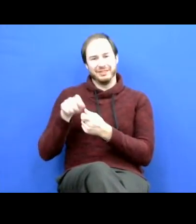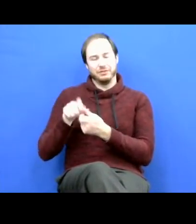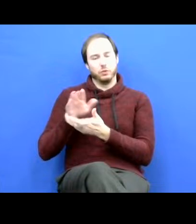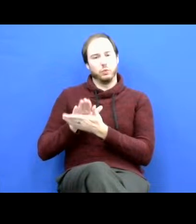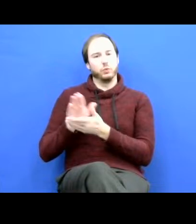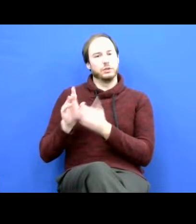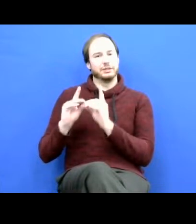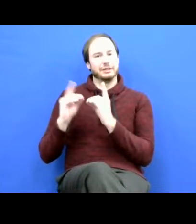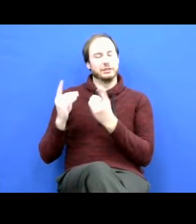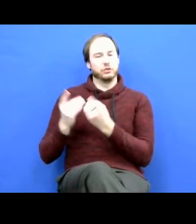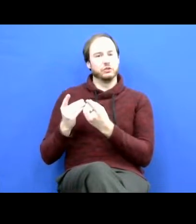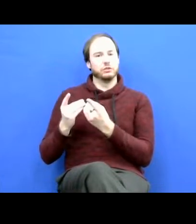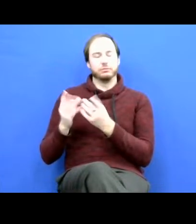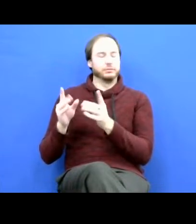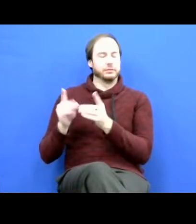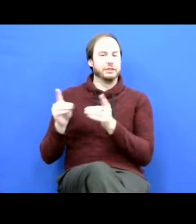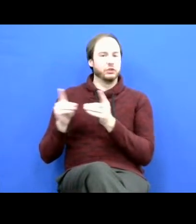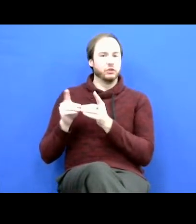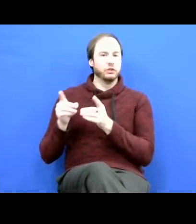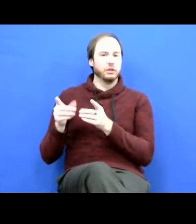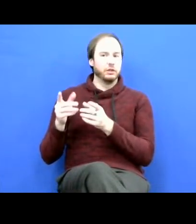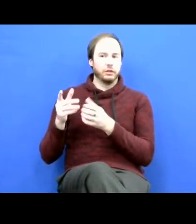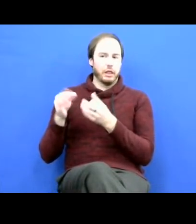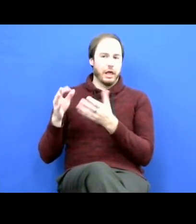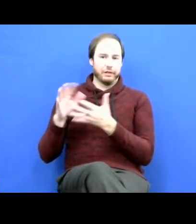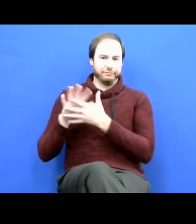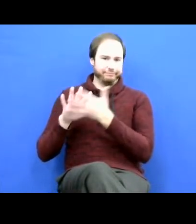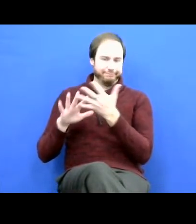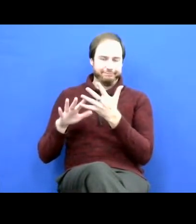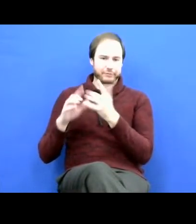is there's a lot of complexities there.